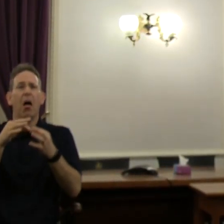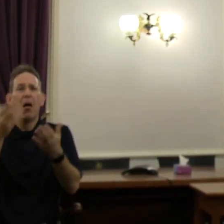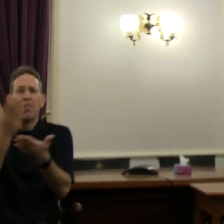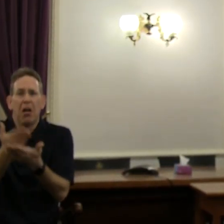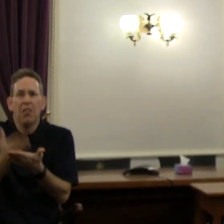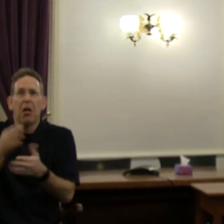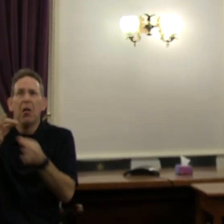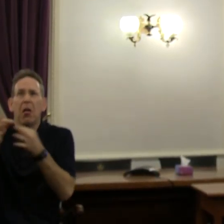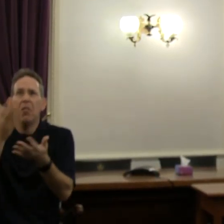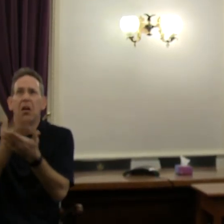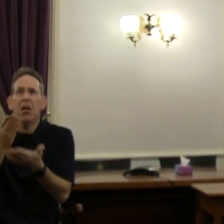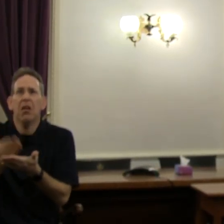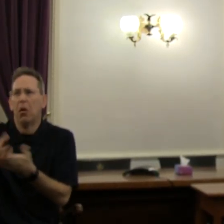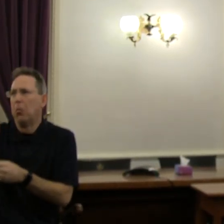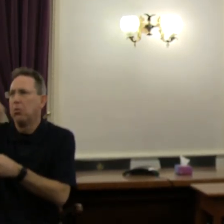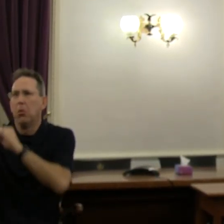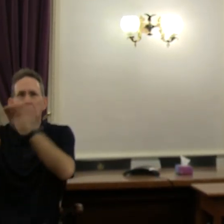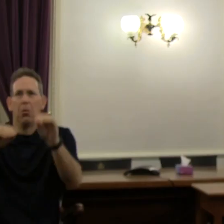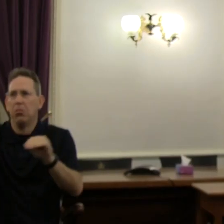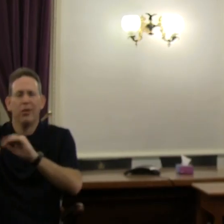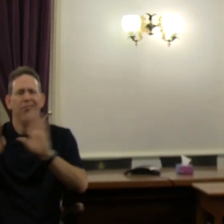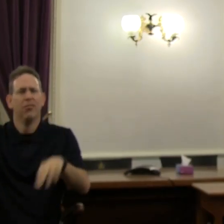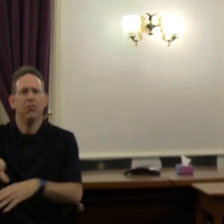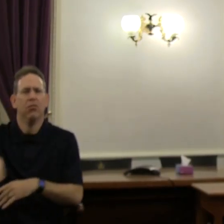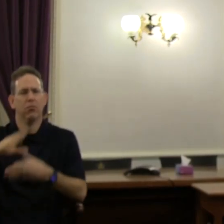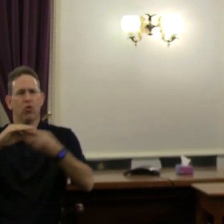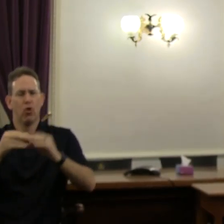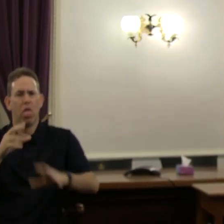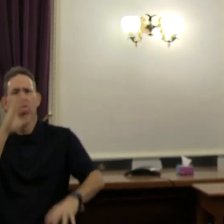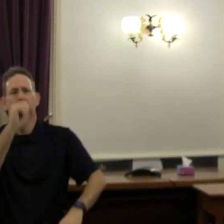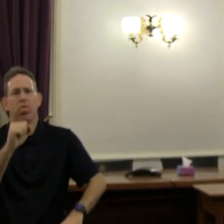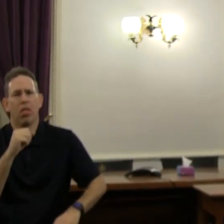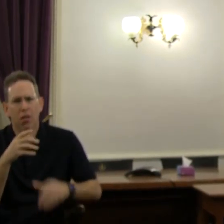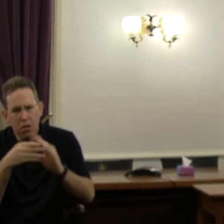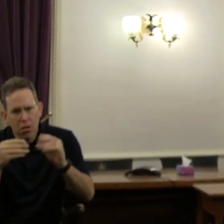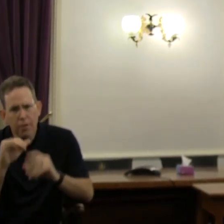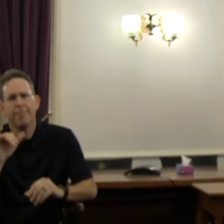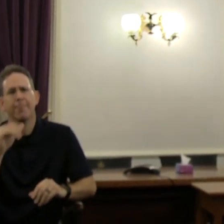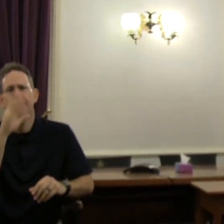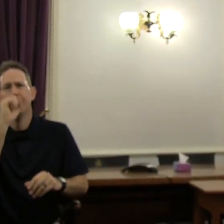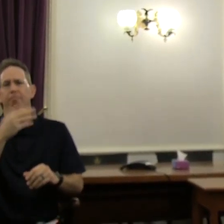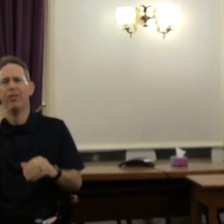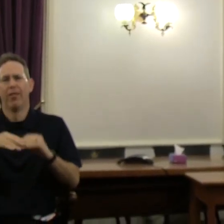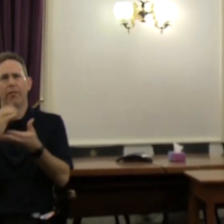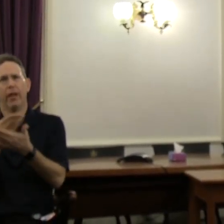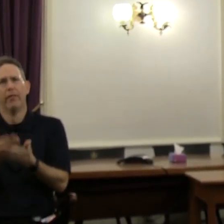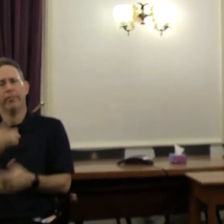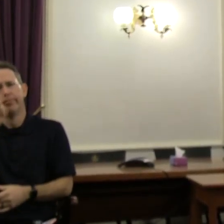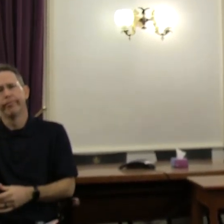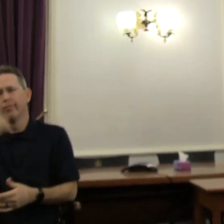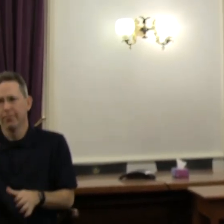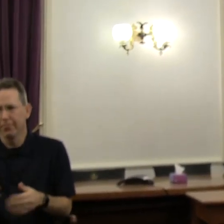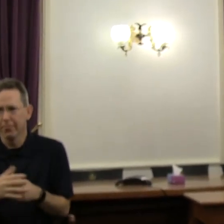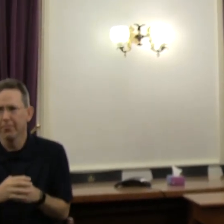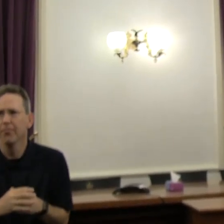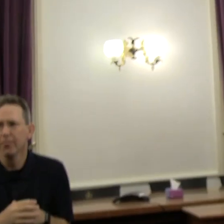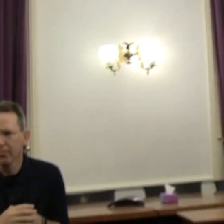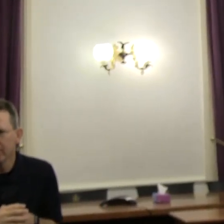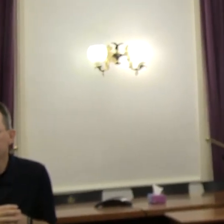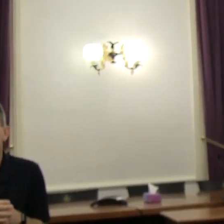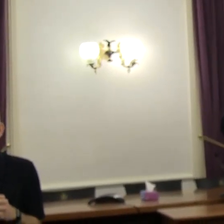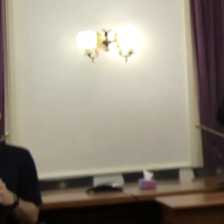someone what's going on in your life, it really has an impact. Because you know what it's like. You know, you can study something forever, but once you hear from someone